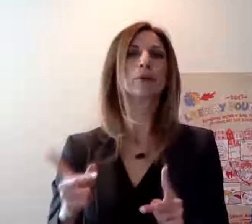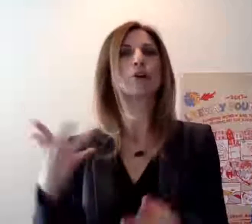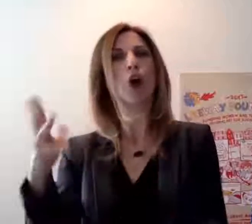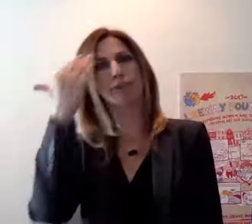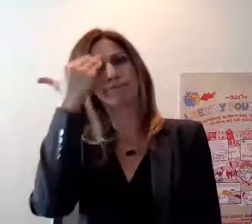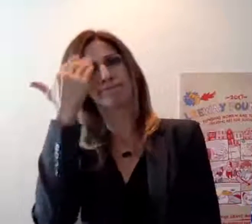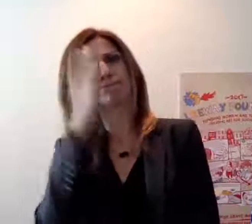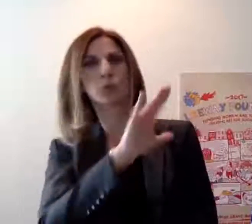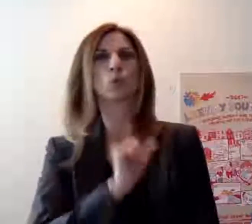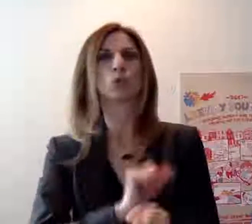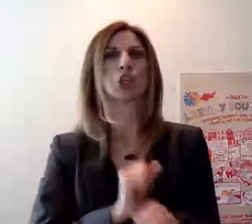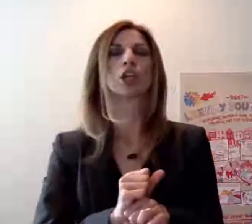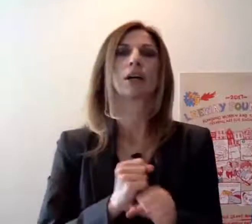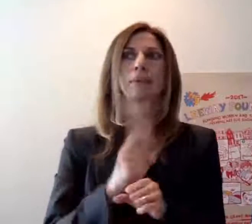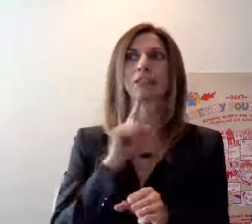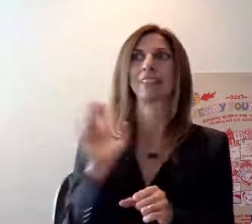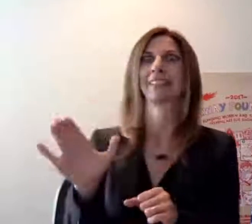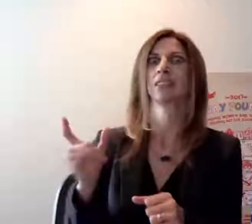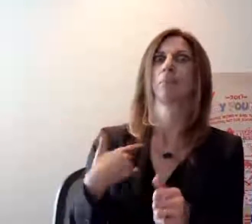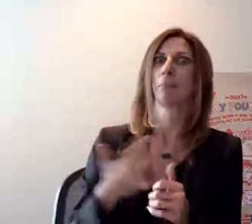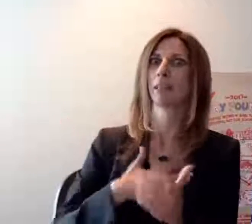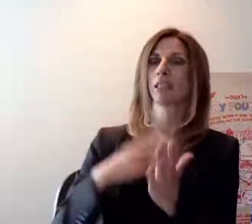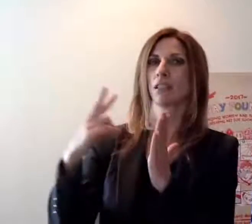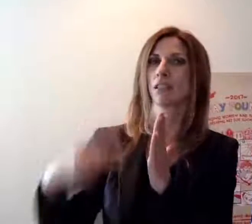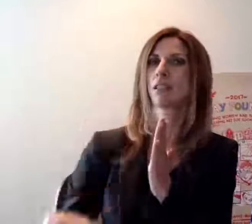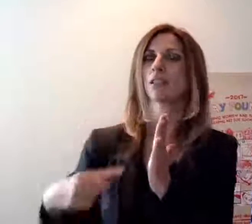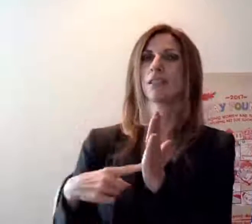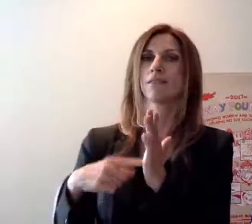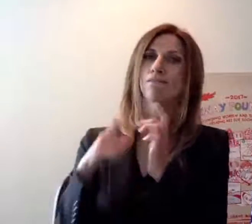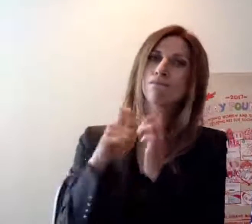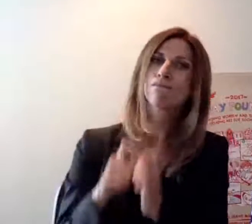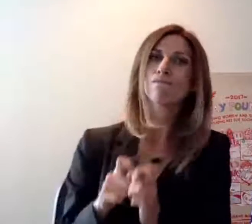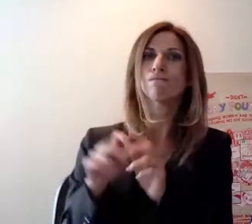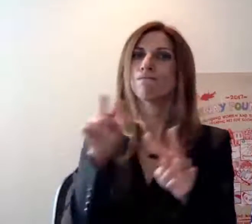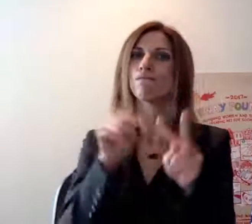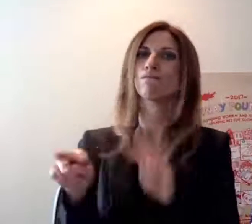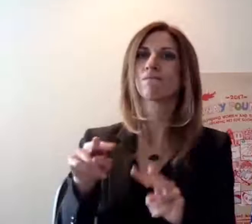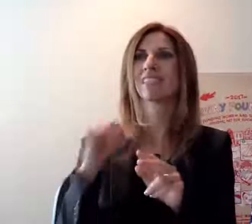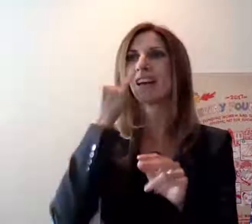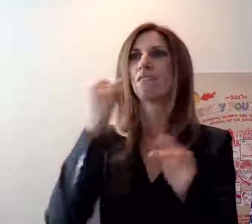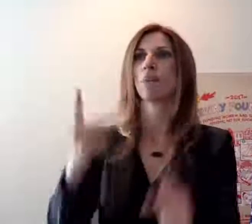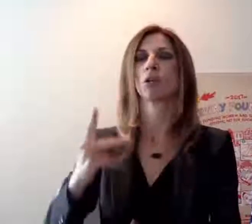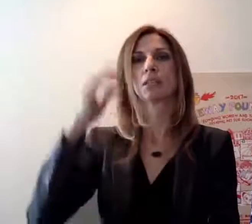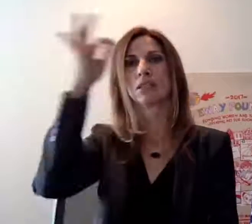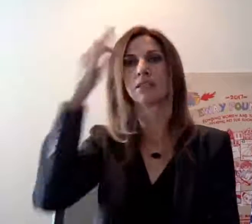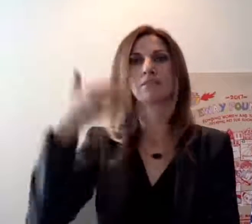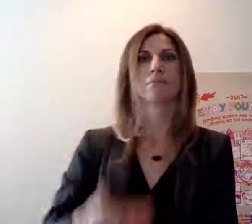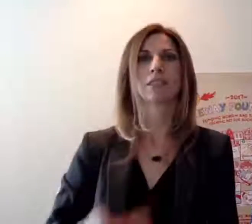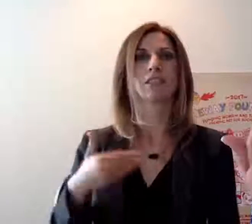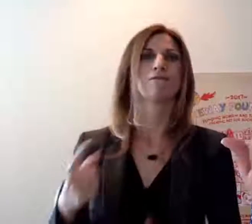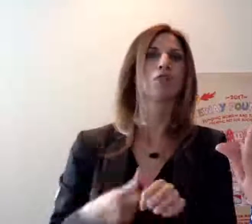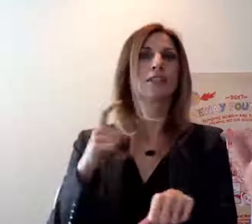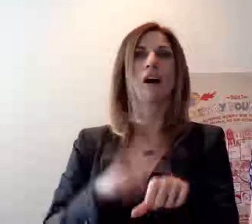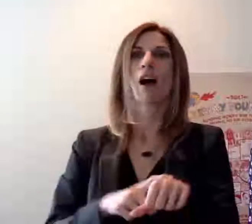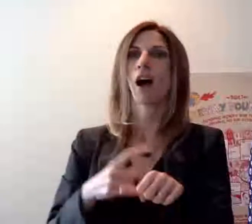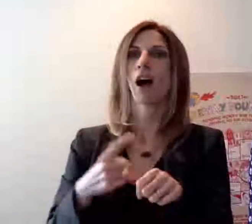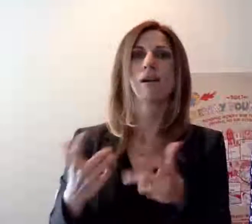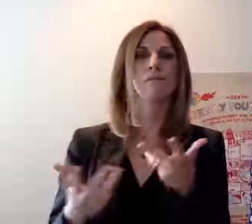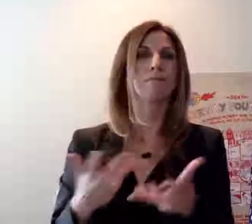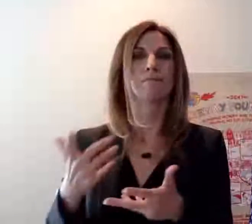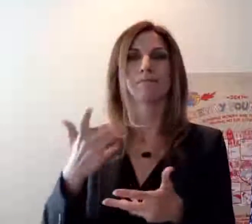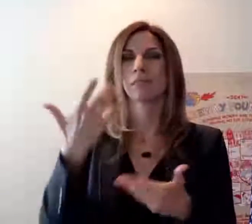make sure that they're really looking for how would someone read this who is encountering you for the first time and doesn't know